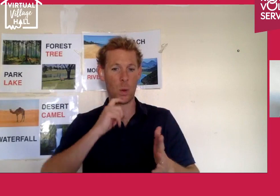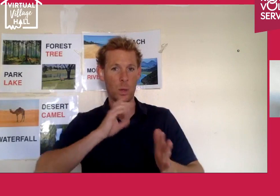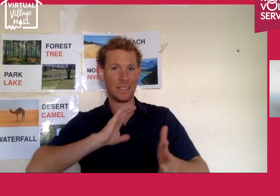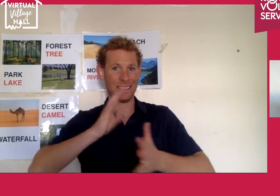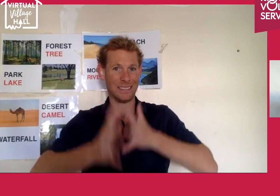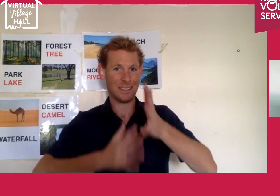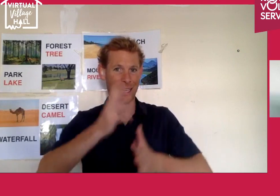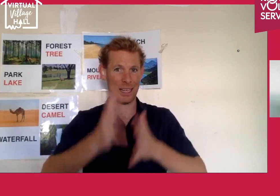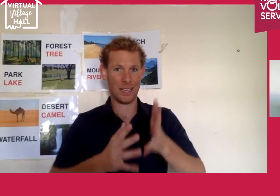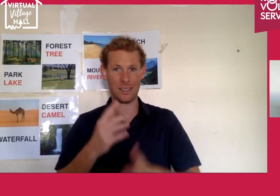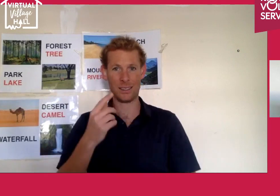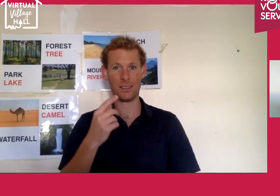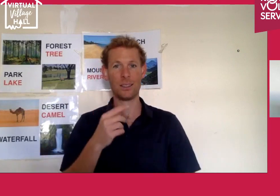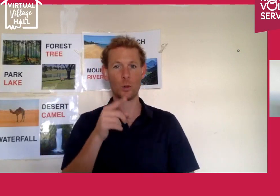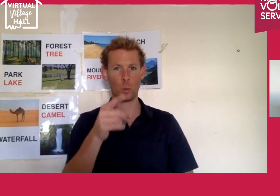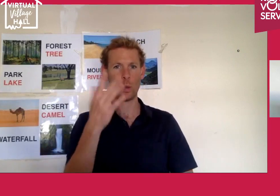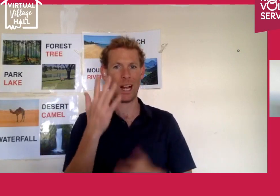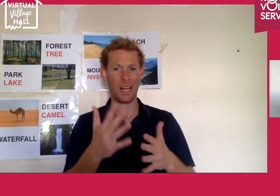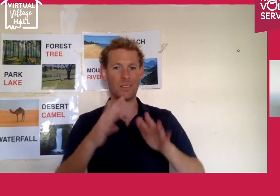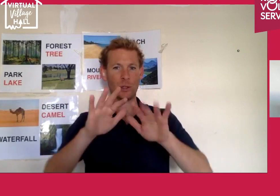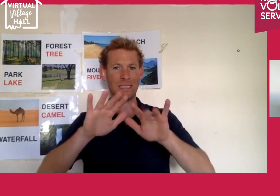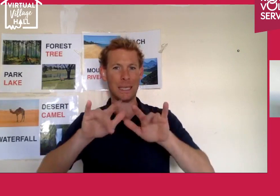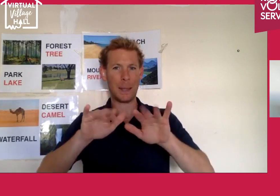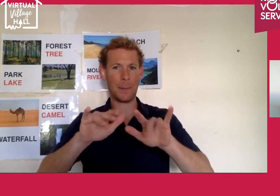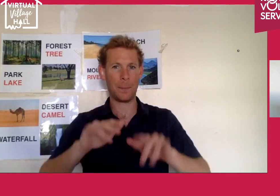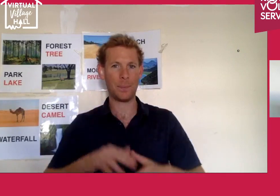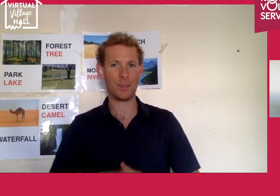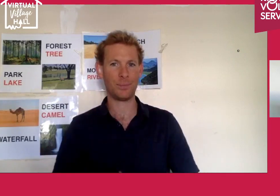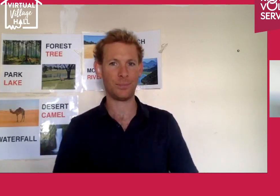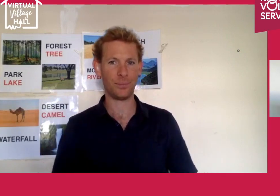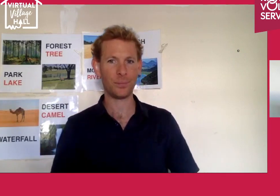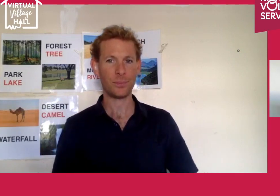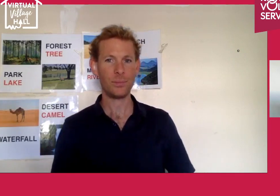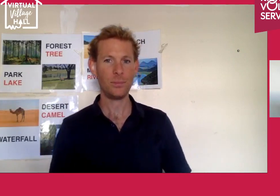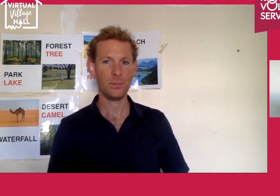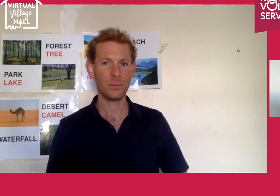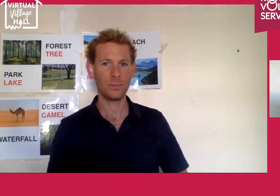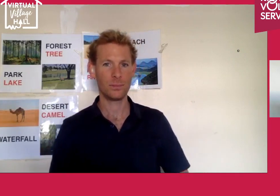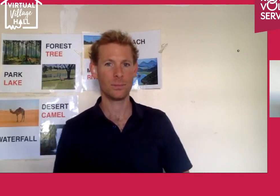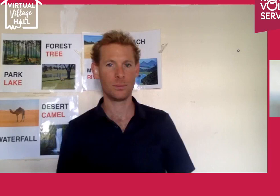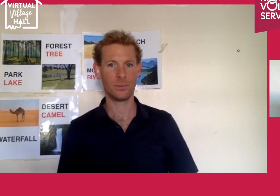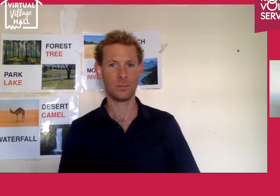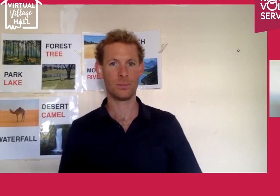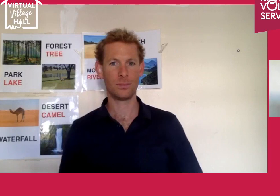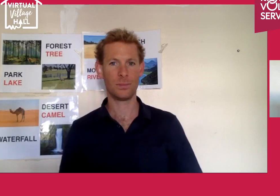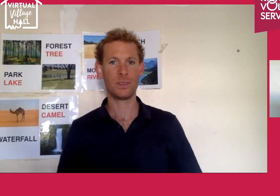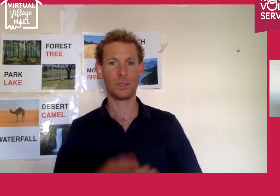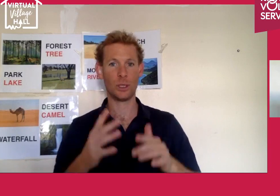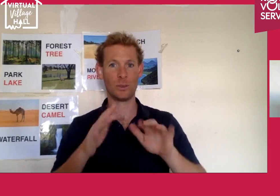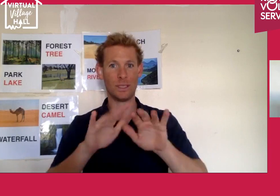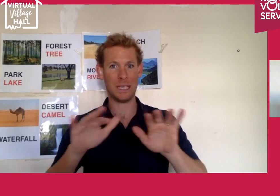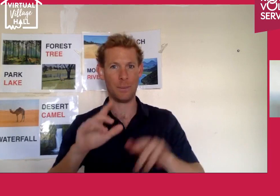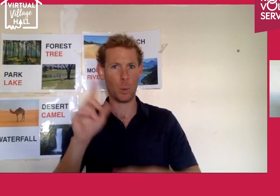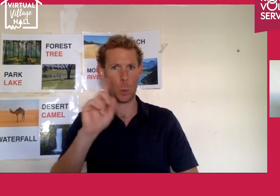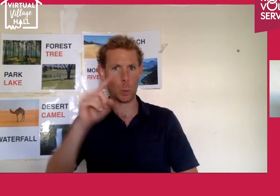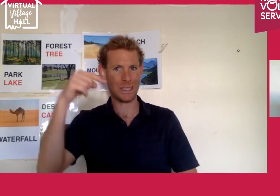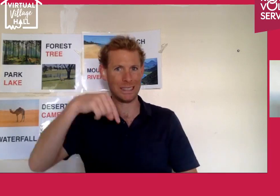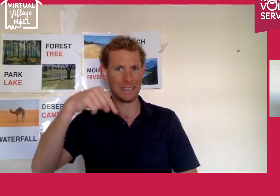Okay, so now what I'm going to do is I'm going to sign, and then you have to type what I'm signing.